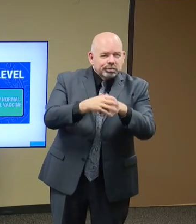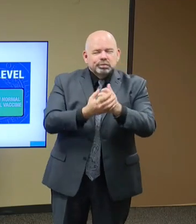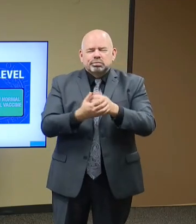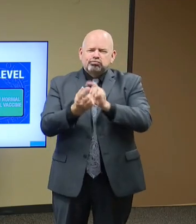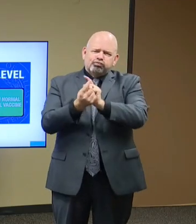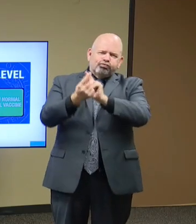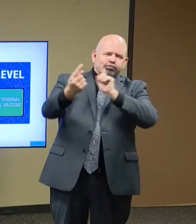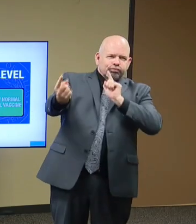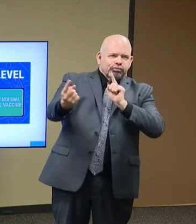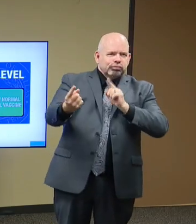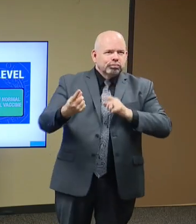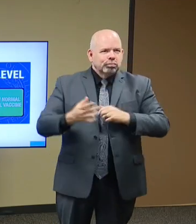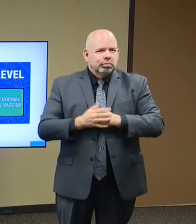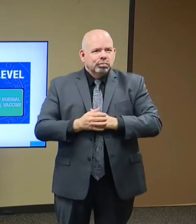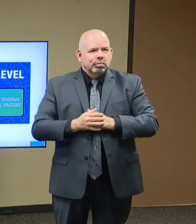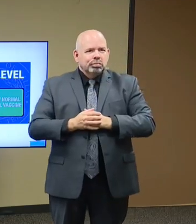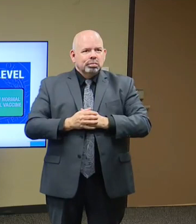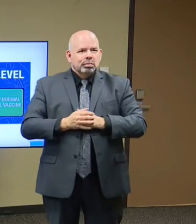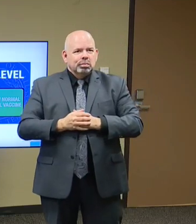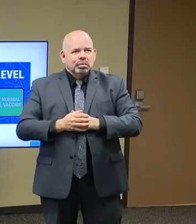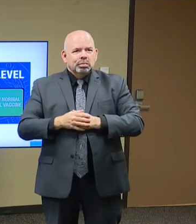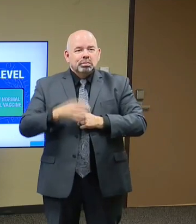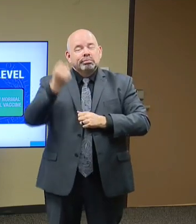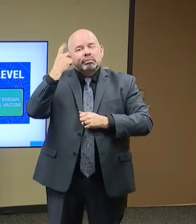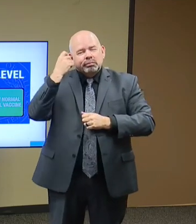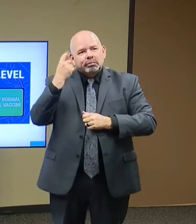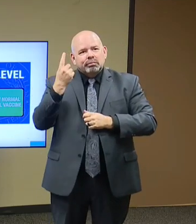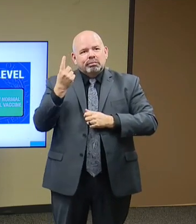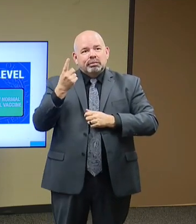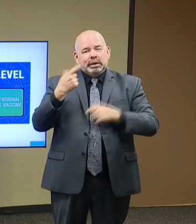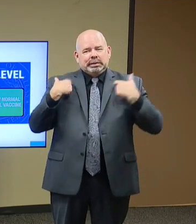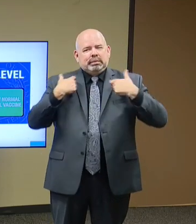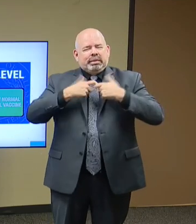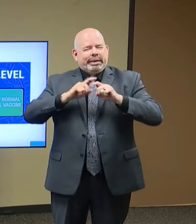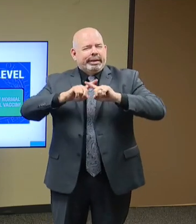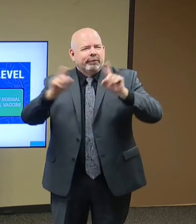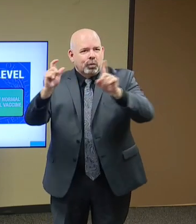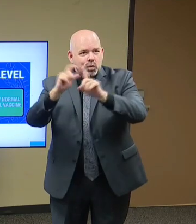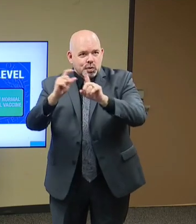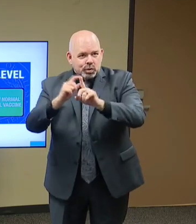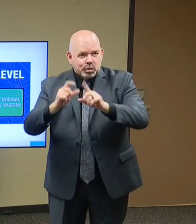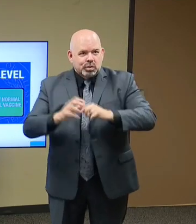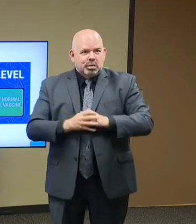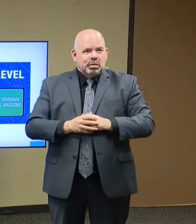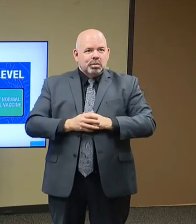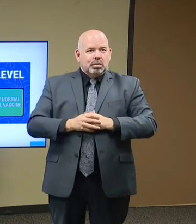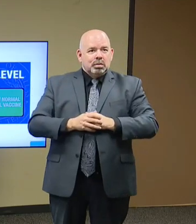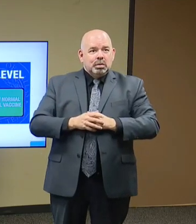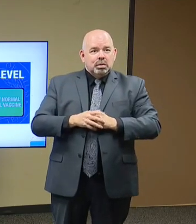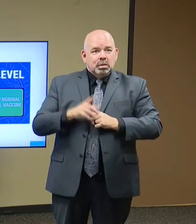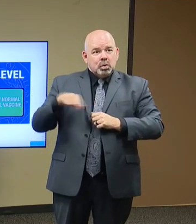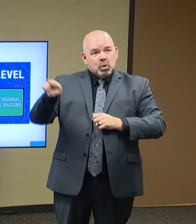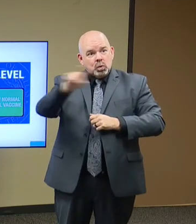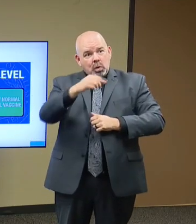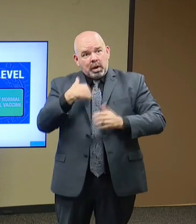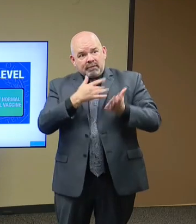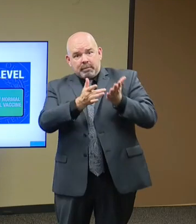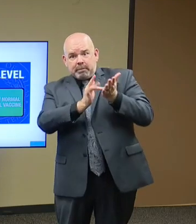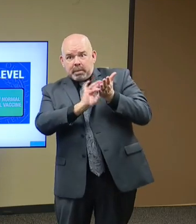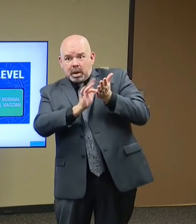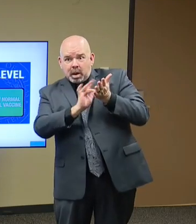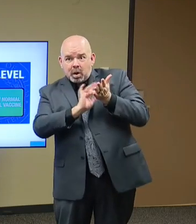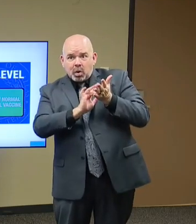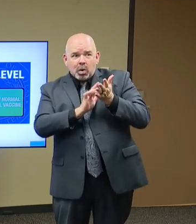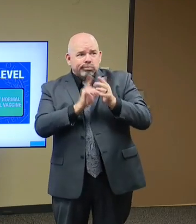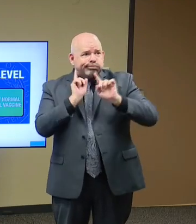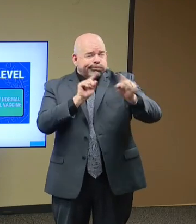Spanish. If you have been delaying medical care, now is a good time for you to talk to your provider, your